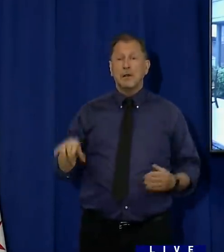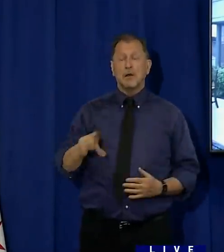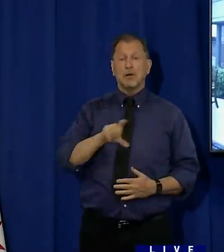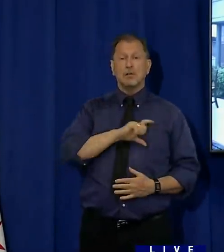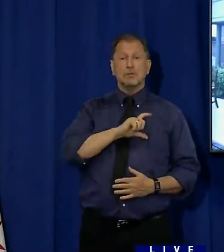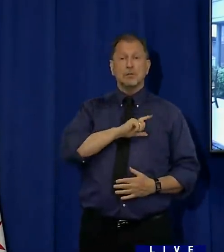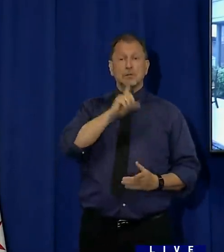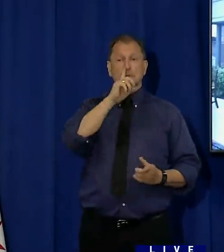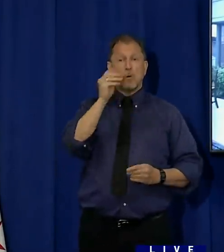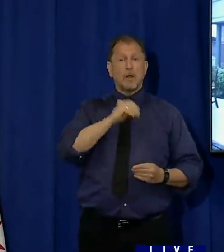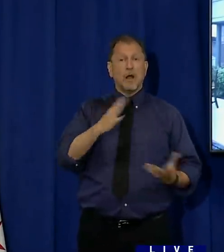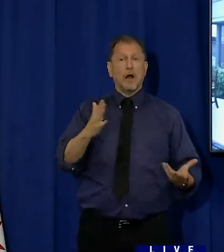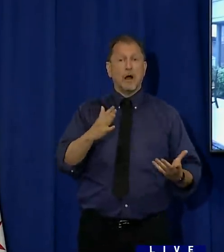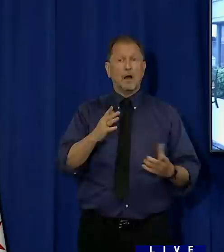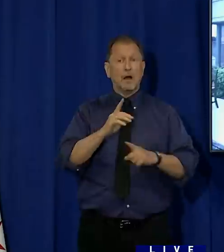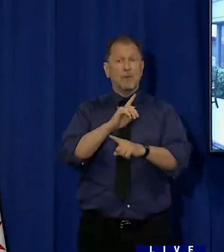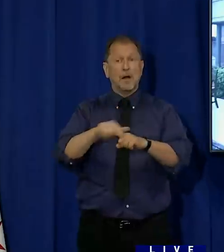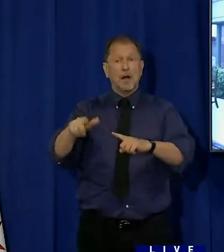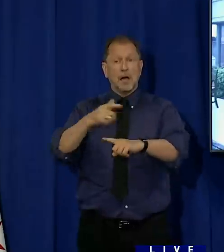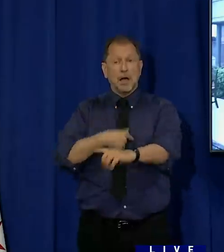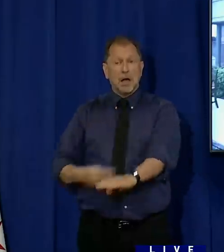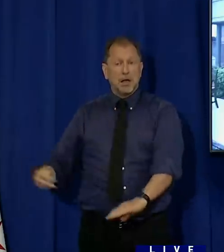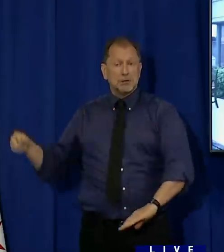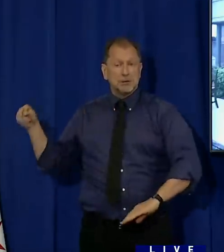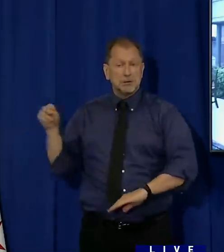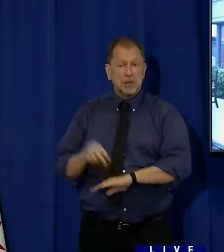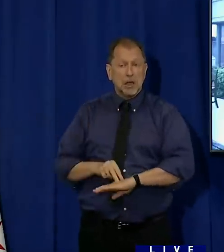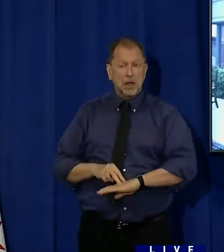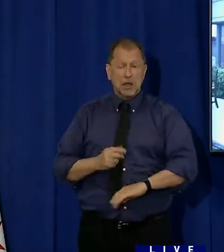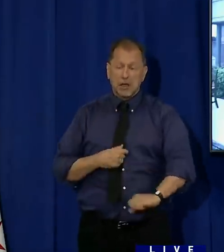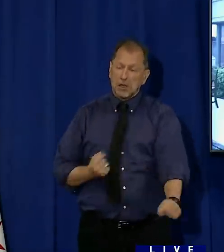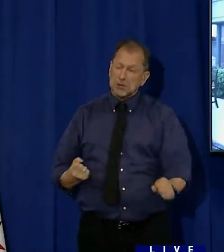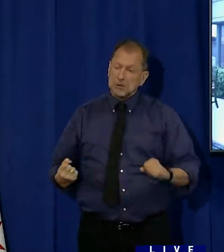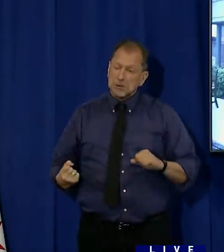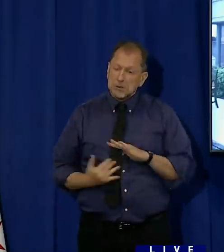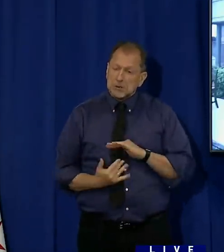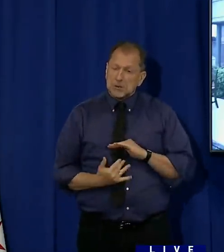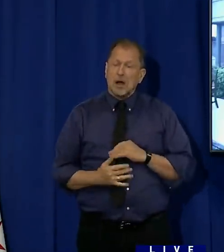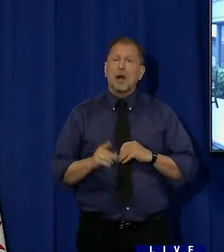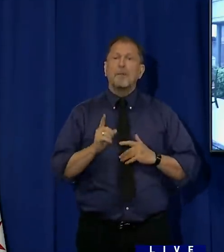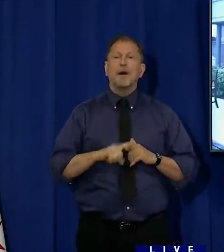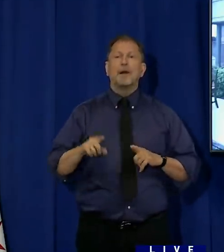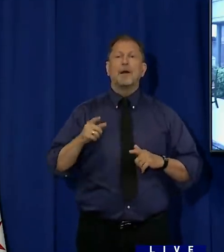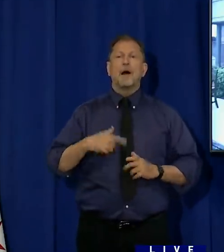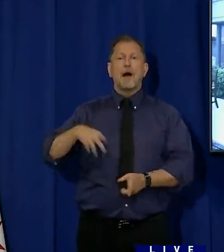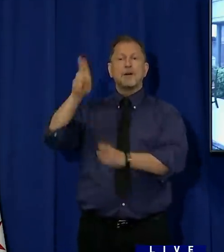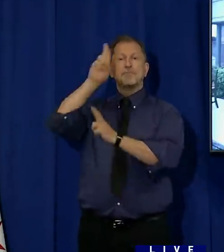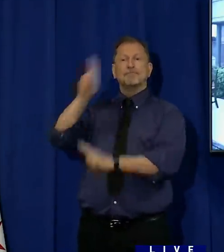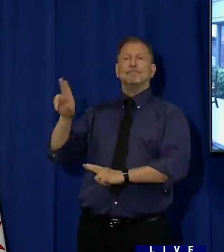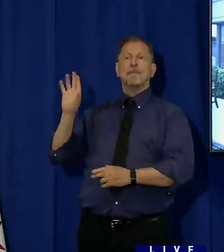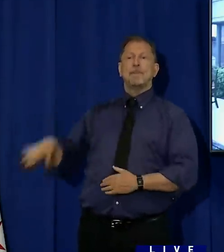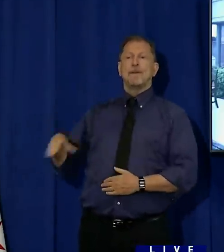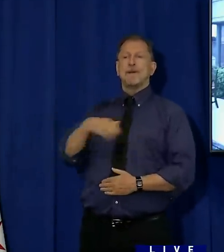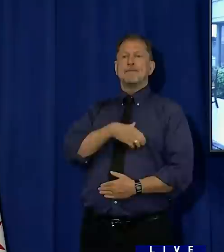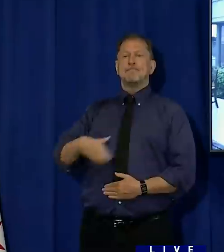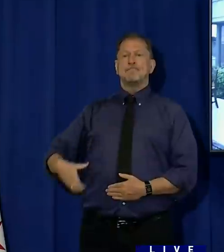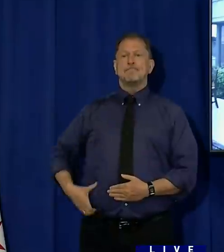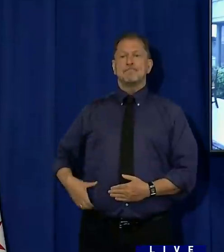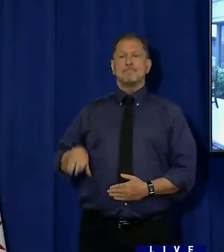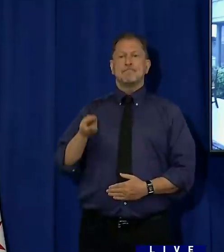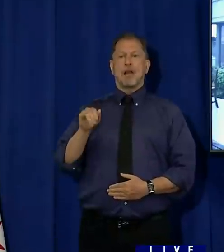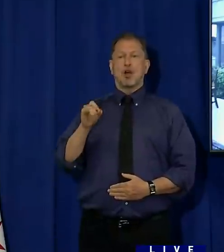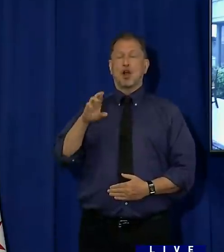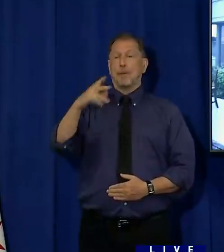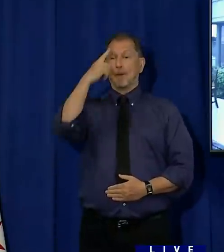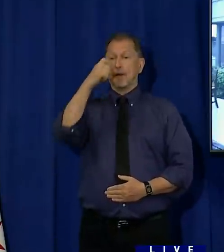But I stand here to salute our great mayor, because although the policemen in